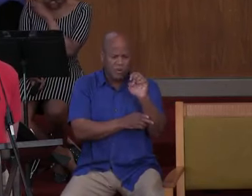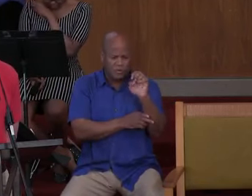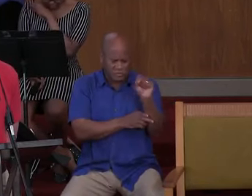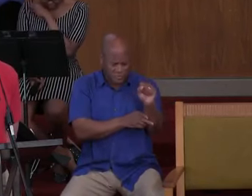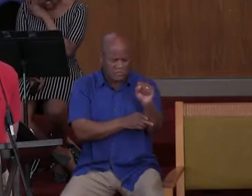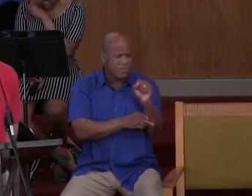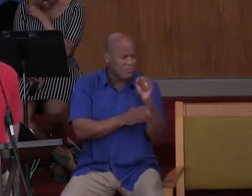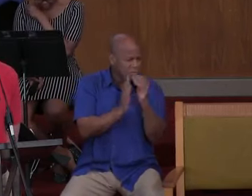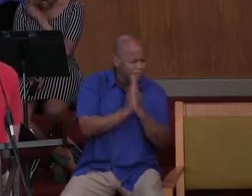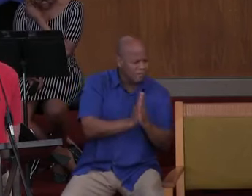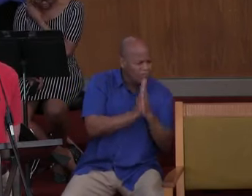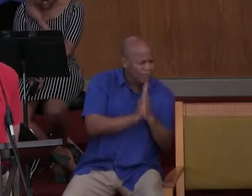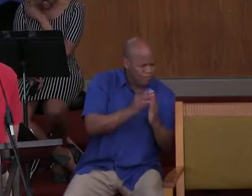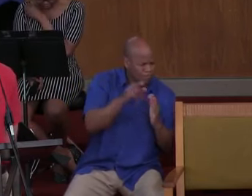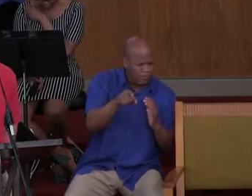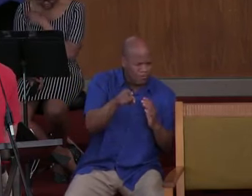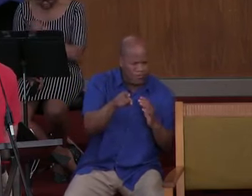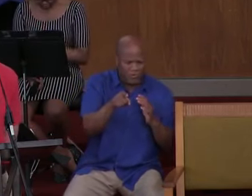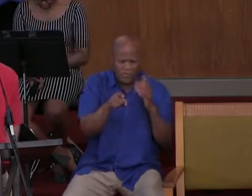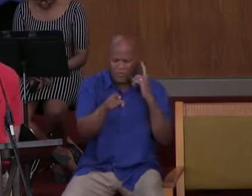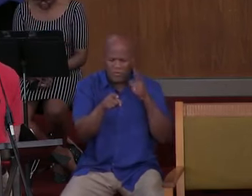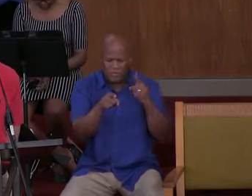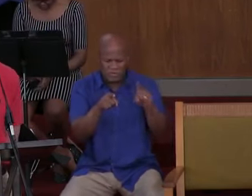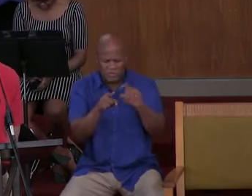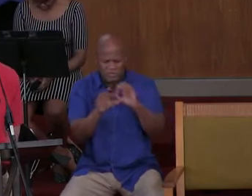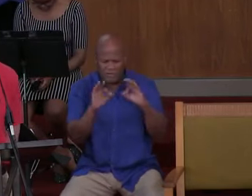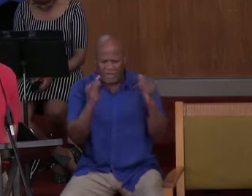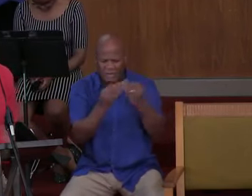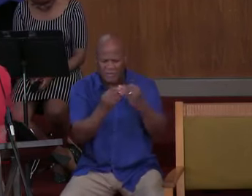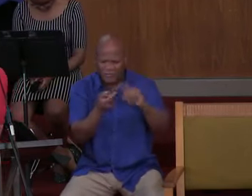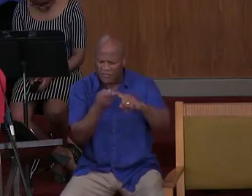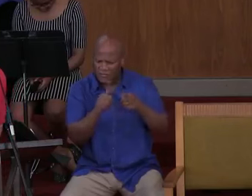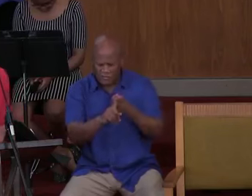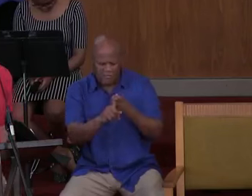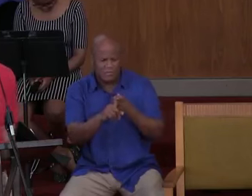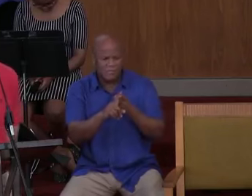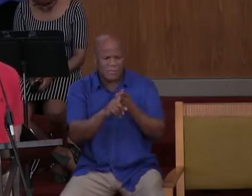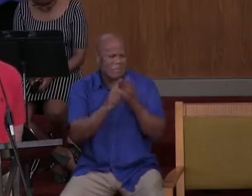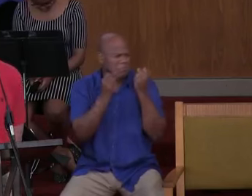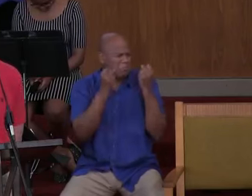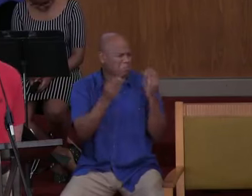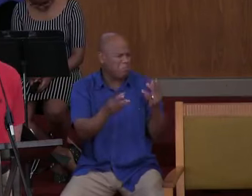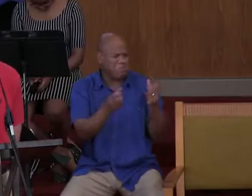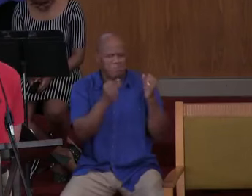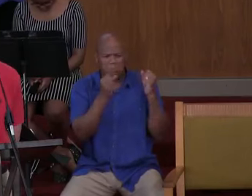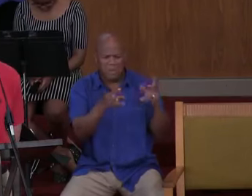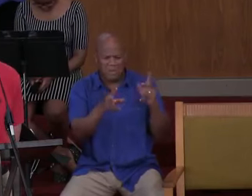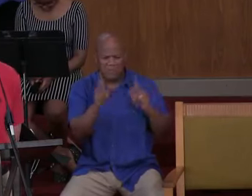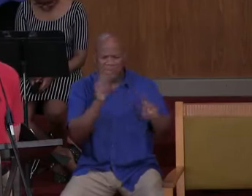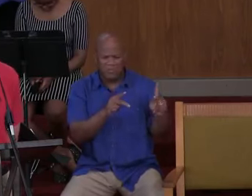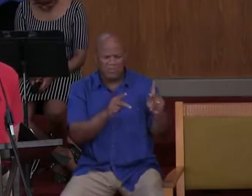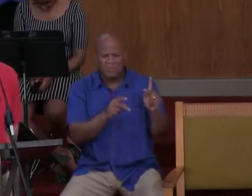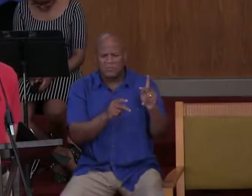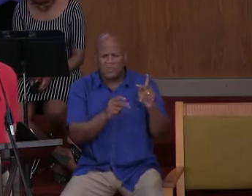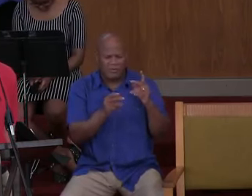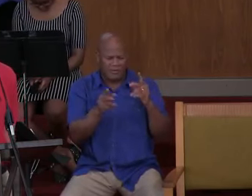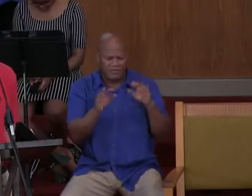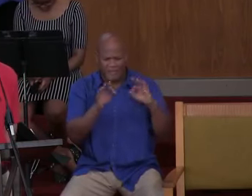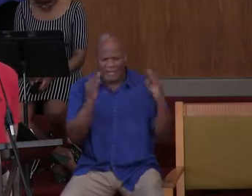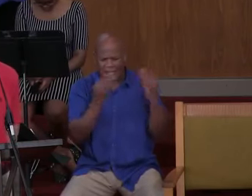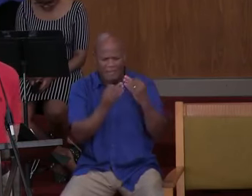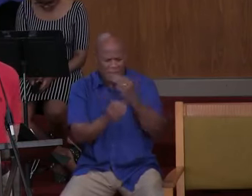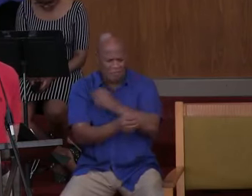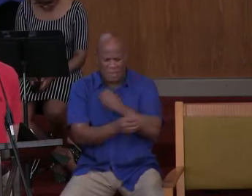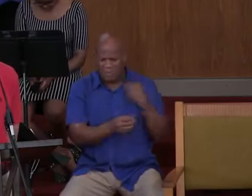prayer to loss of a close family friend. And we pray for many folks that have lost loved ones, Lord. We pray